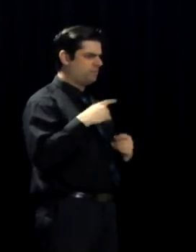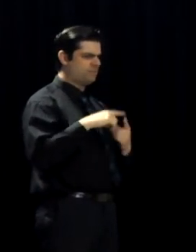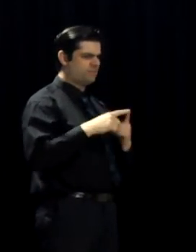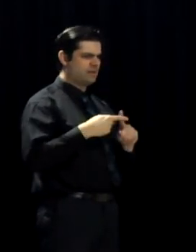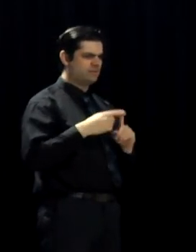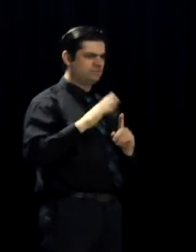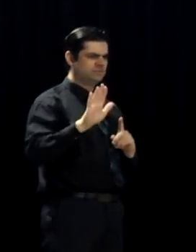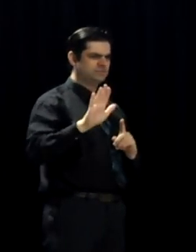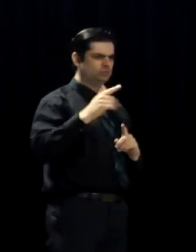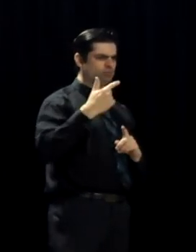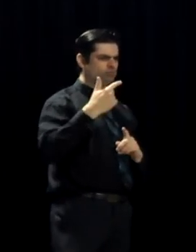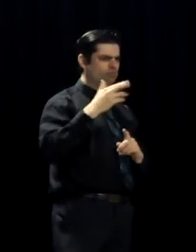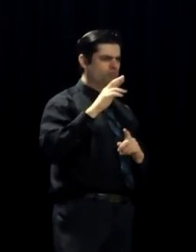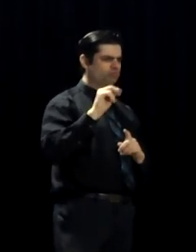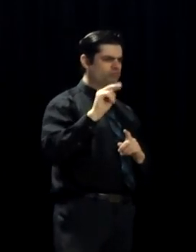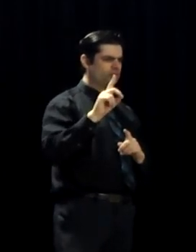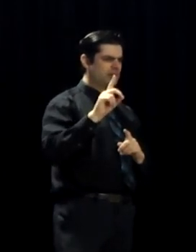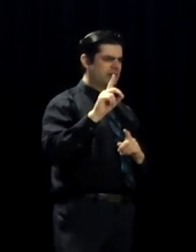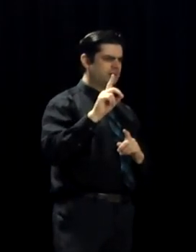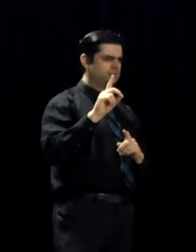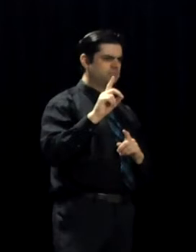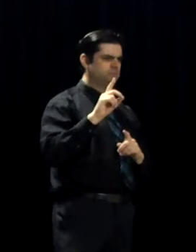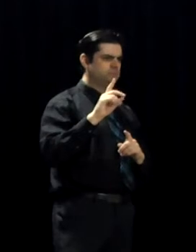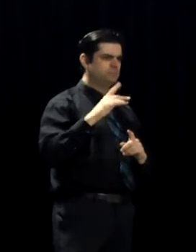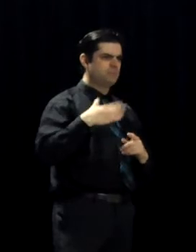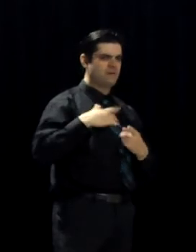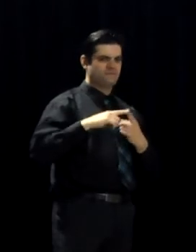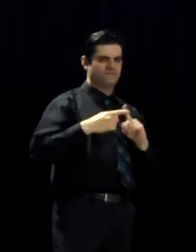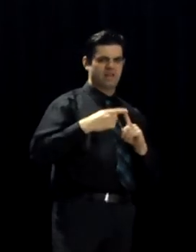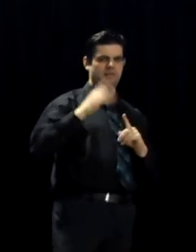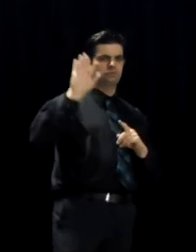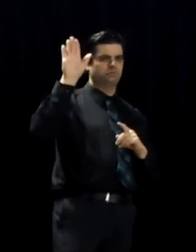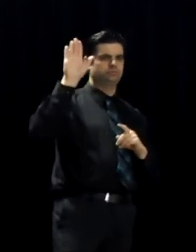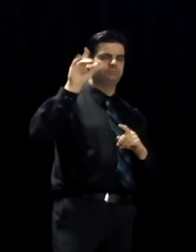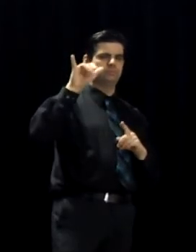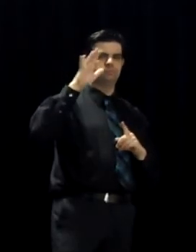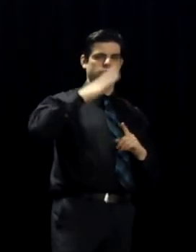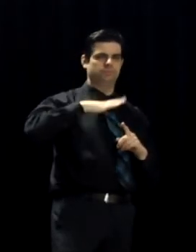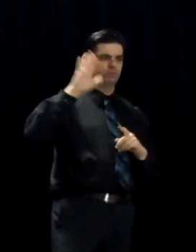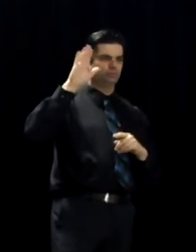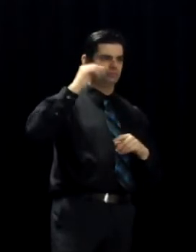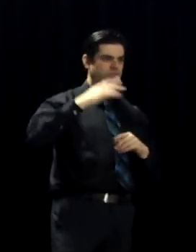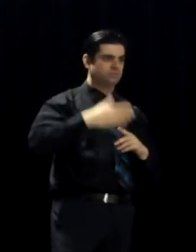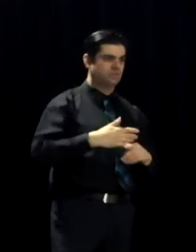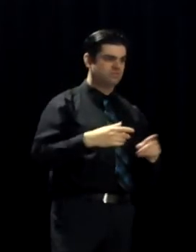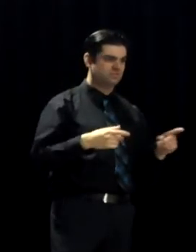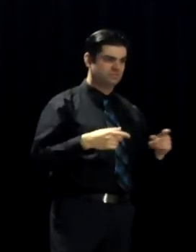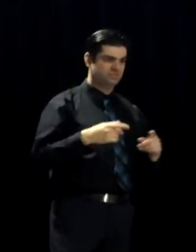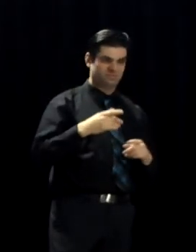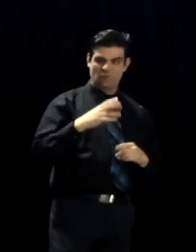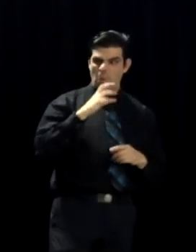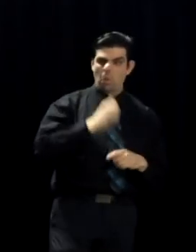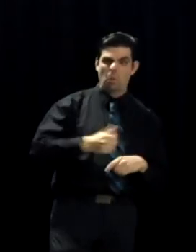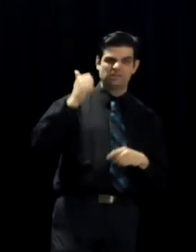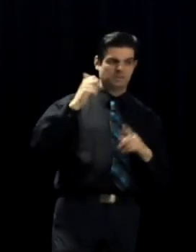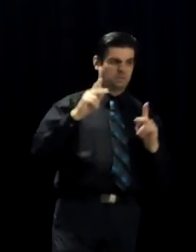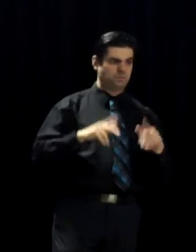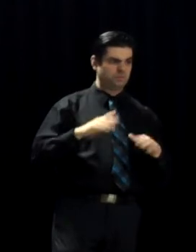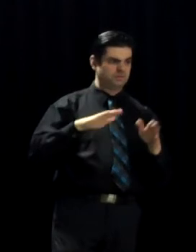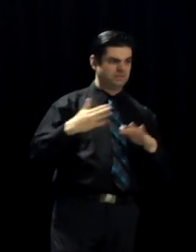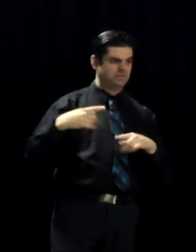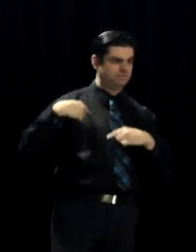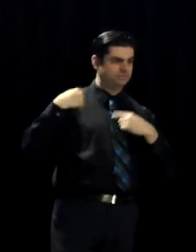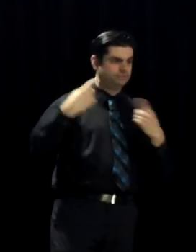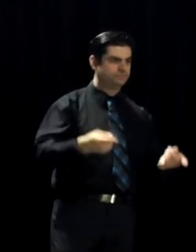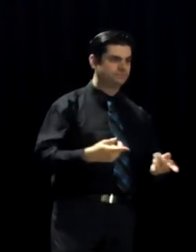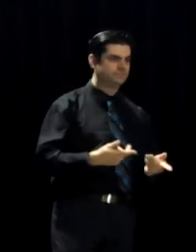that the oldest victim we've had? I don't recall. Usually, I get the age. I don't recall having someone in their